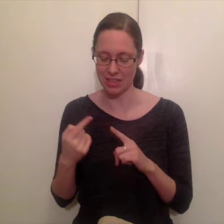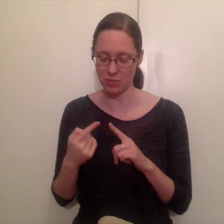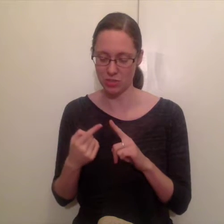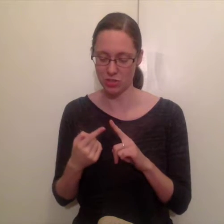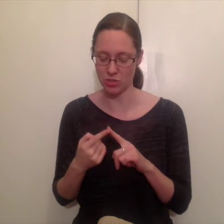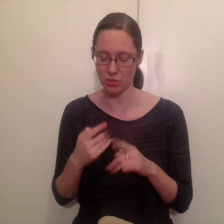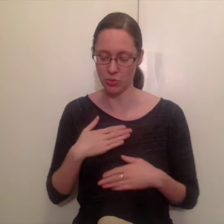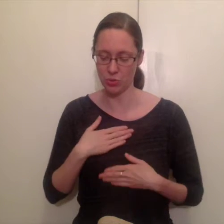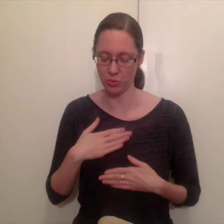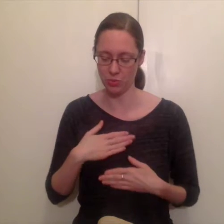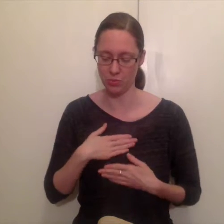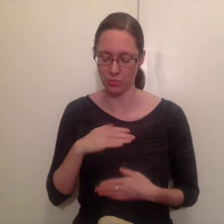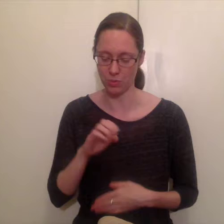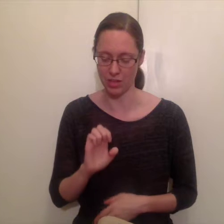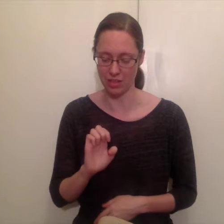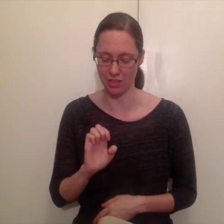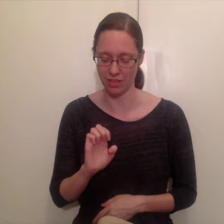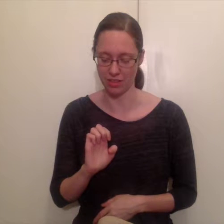seemed to breathe.